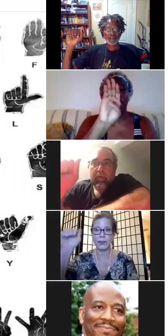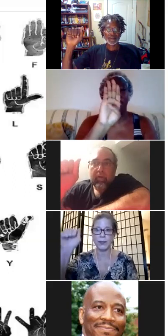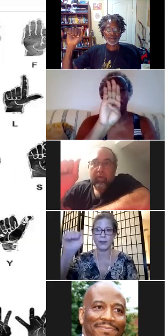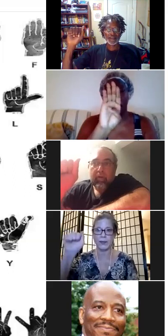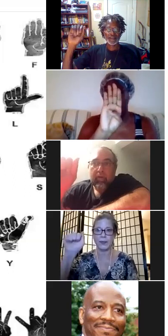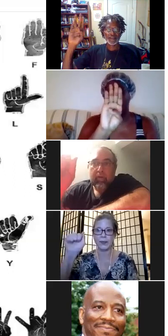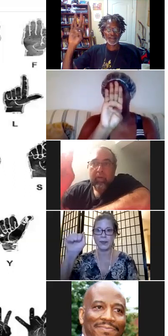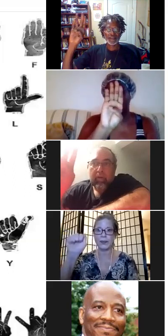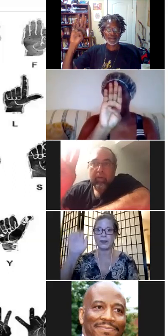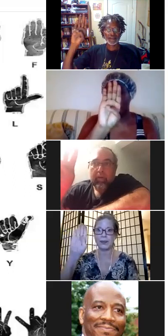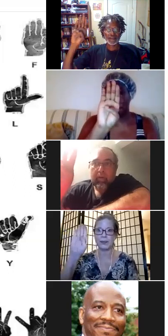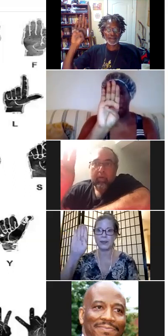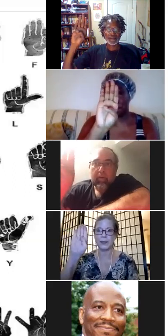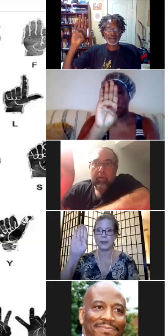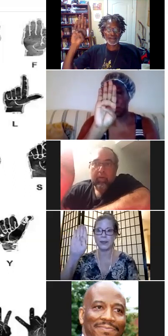B.